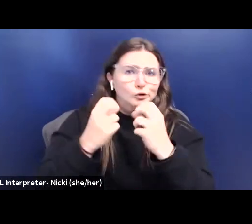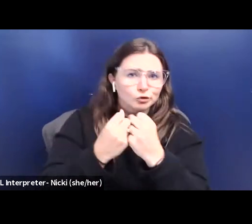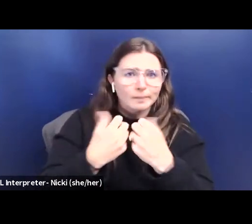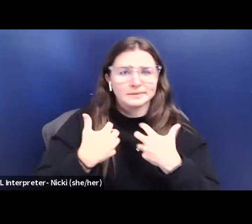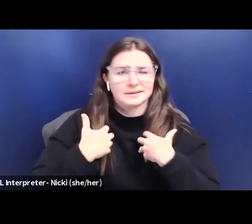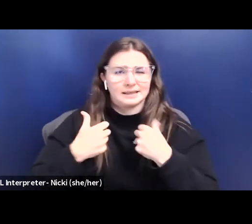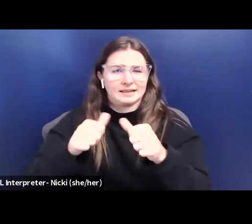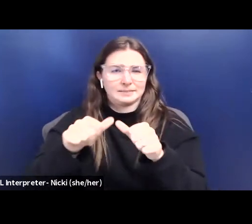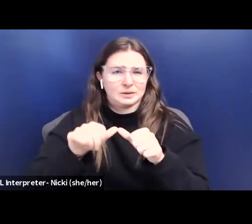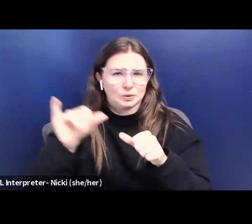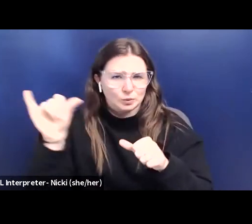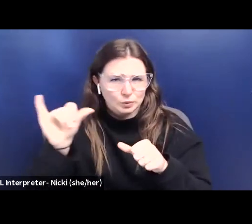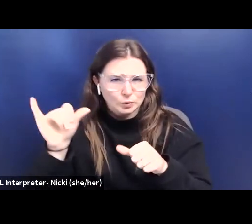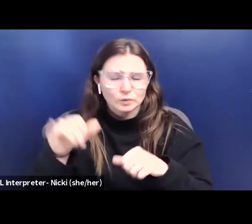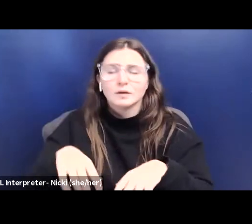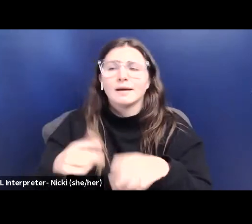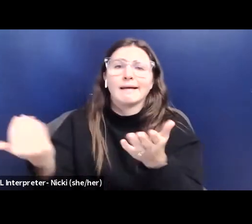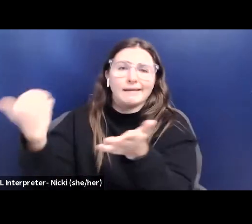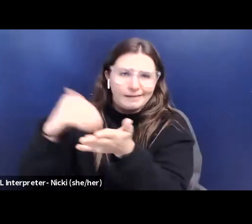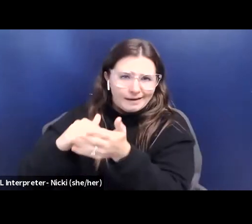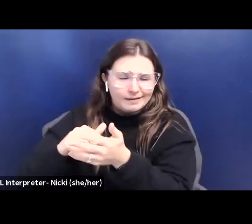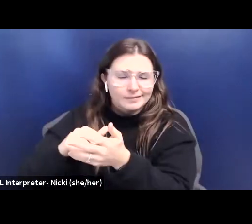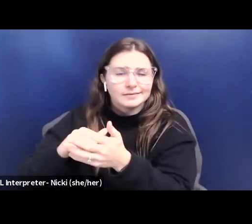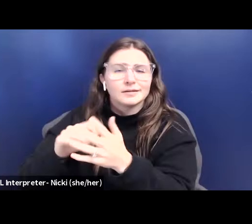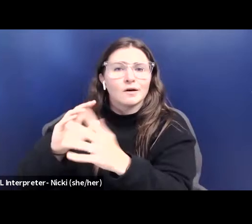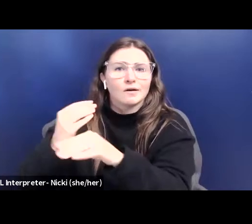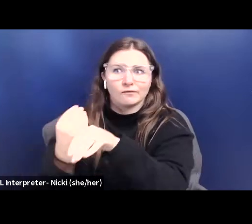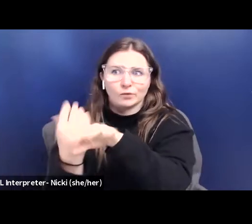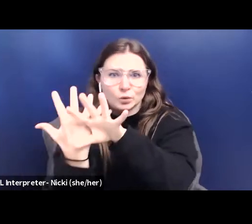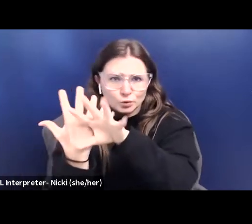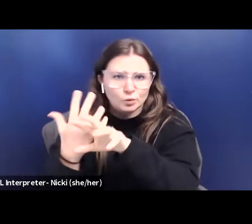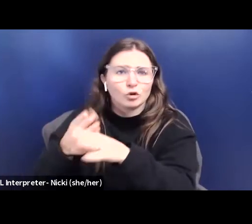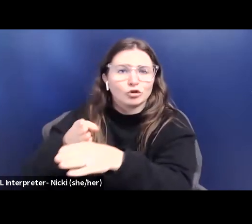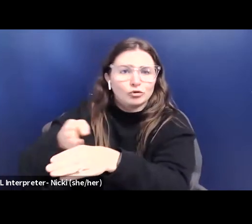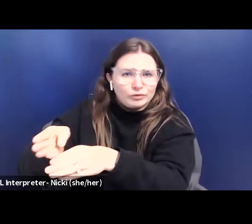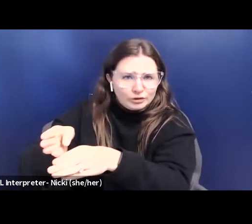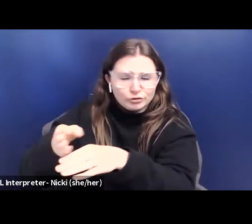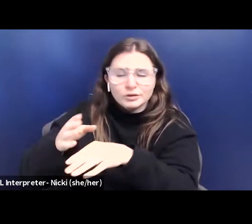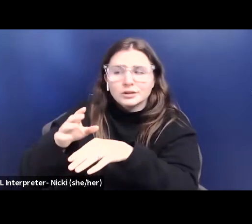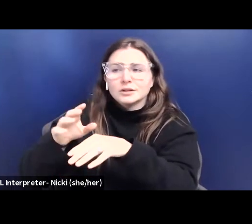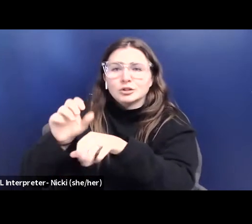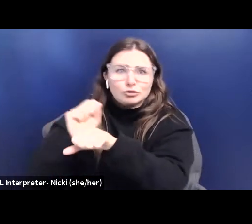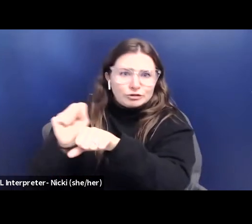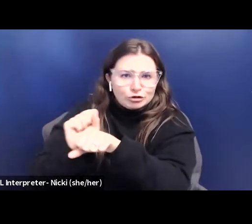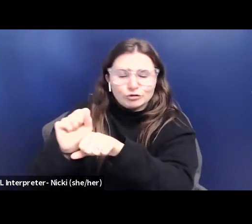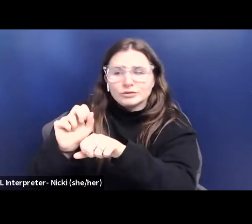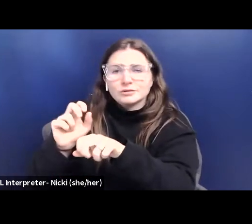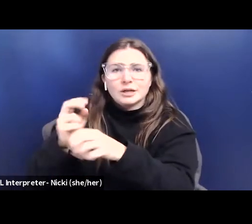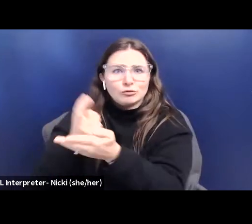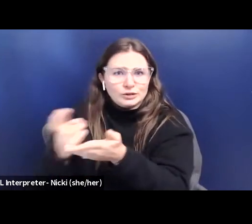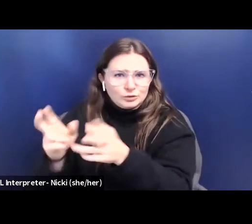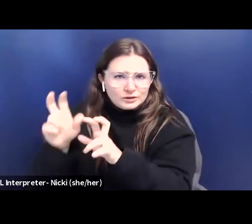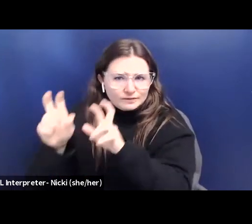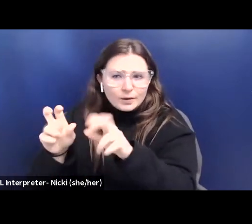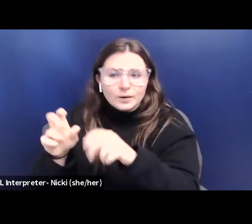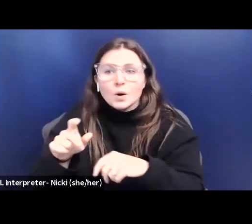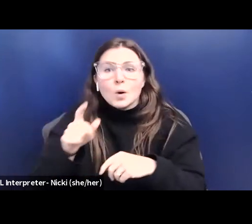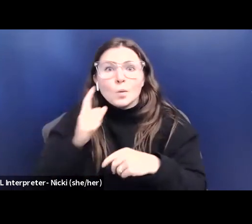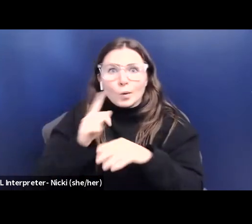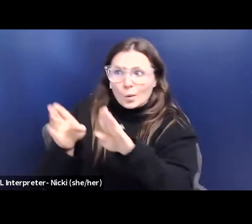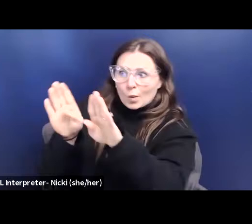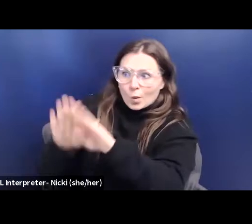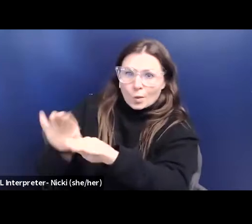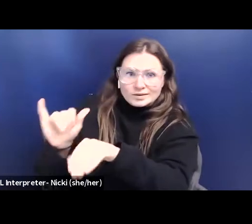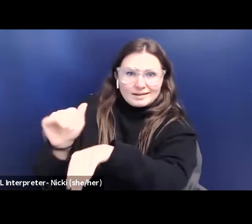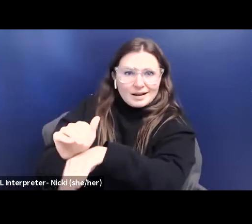career and resource fair. And we'll close out tomorrow evening with an incredible panel and some performances. I'm really excited to meet